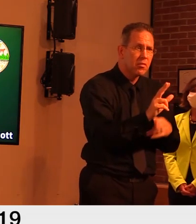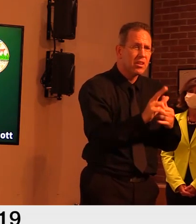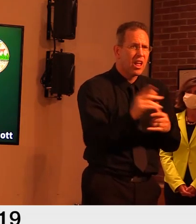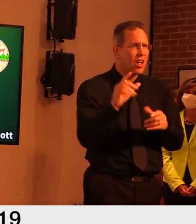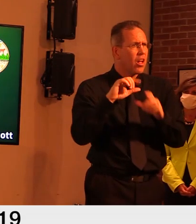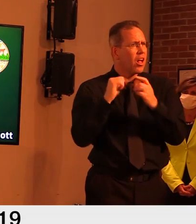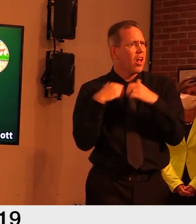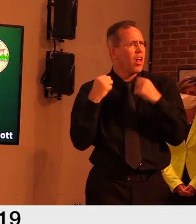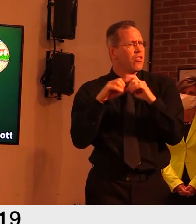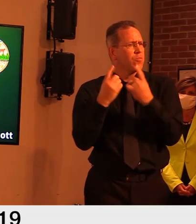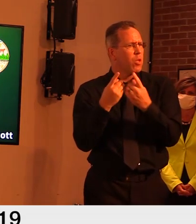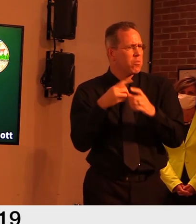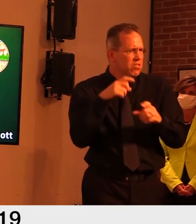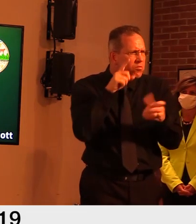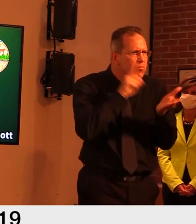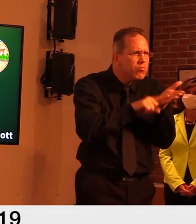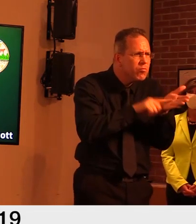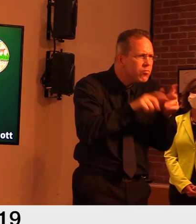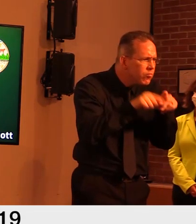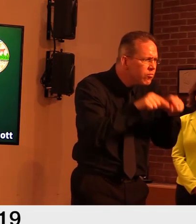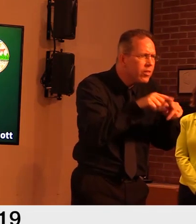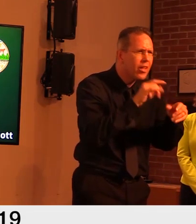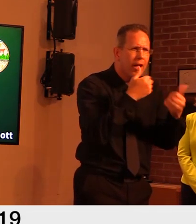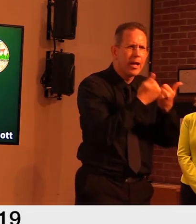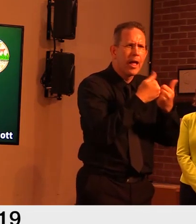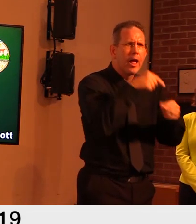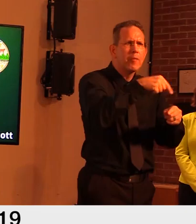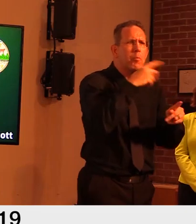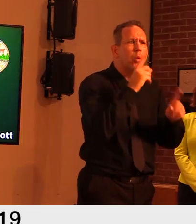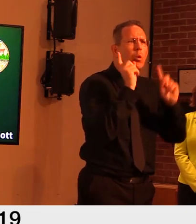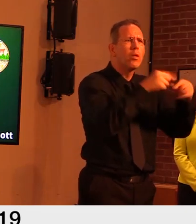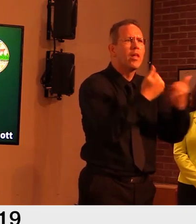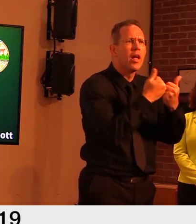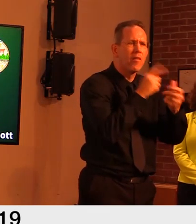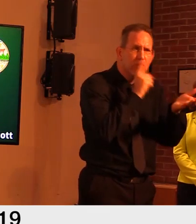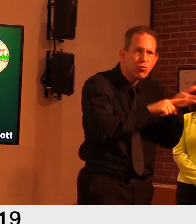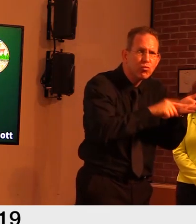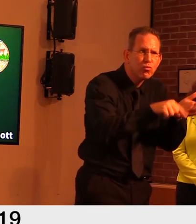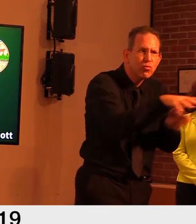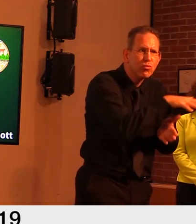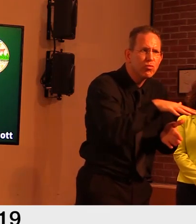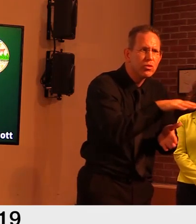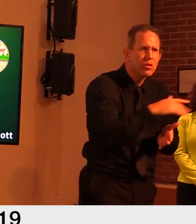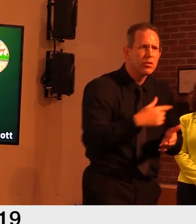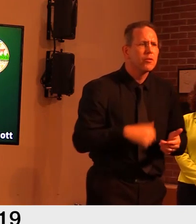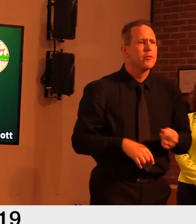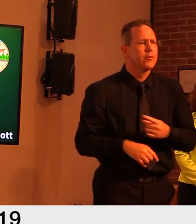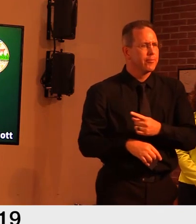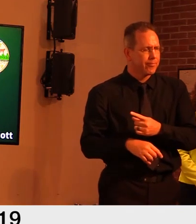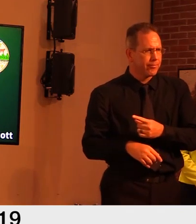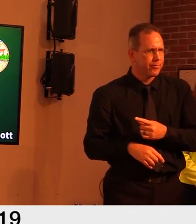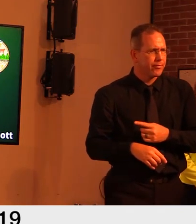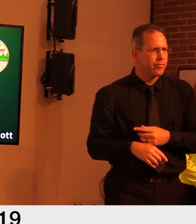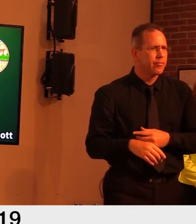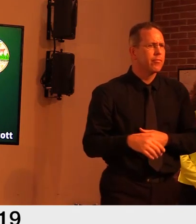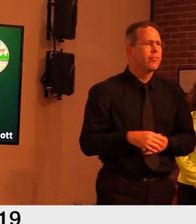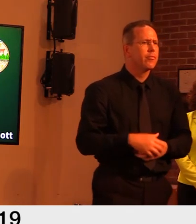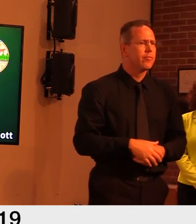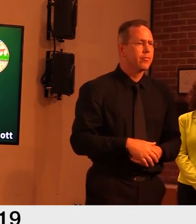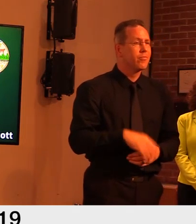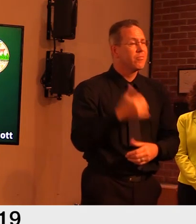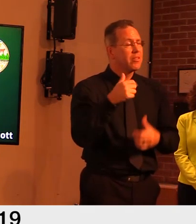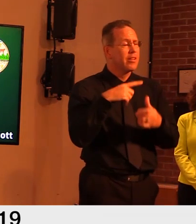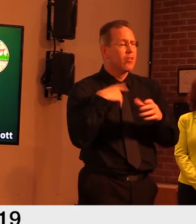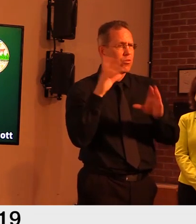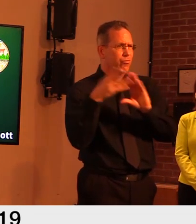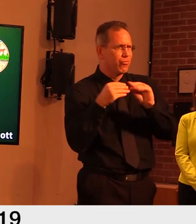following up on that, I'm curious, did the health department know that those 3 men had attended this game? And is